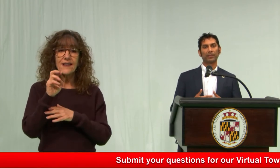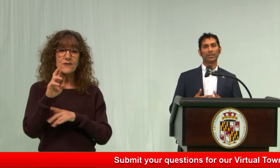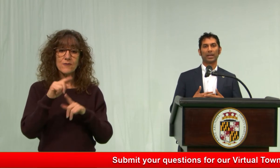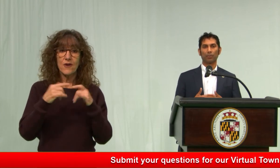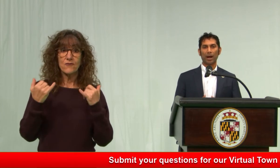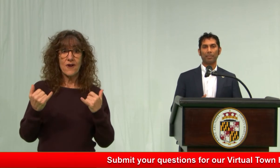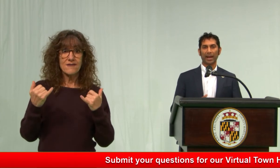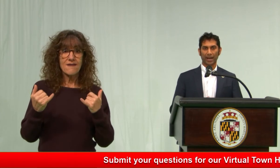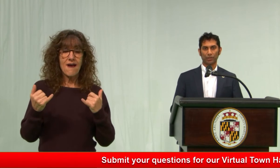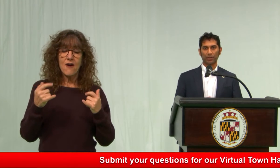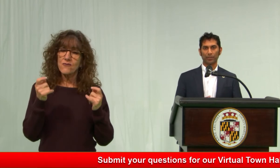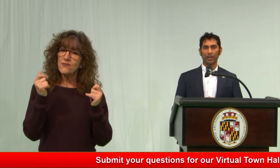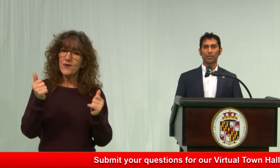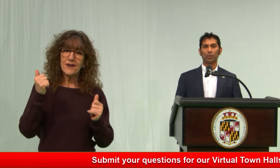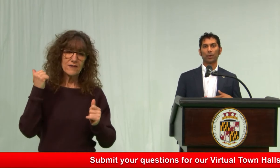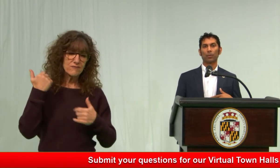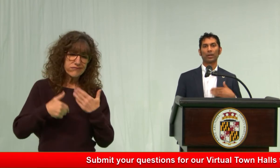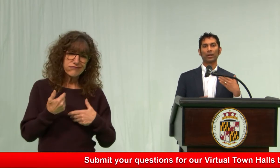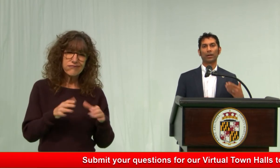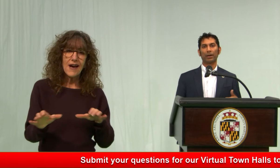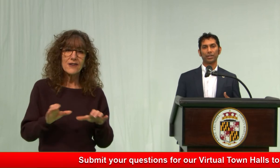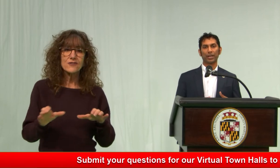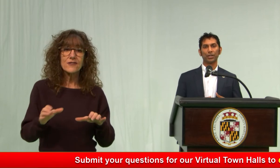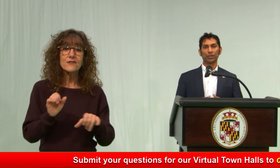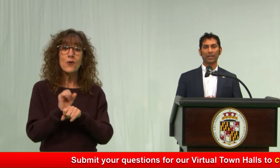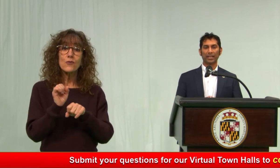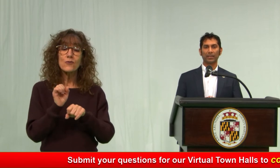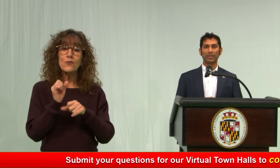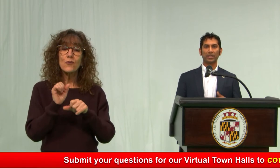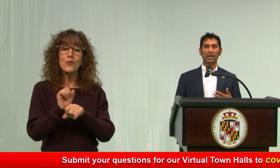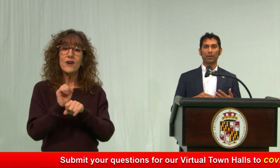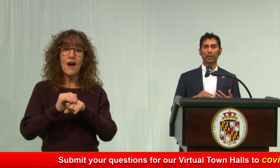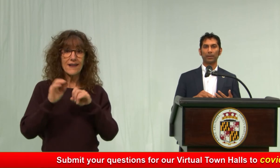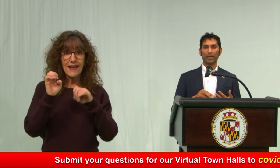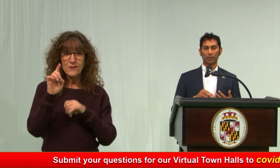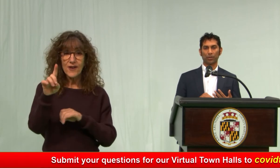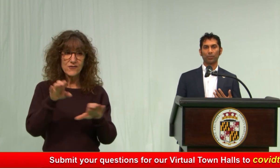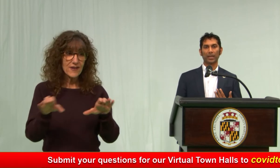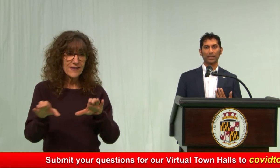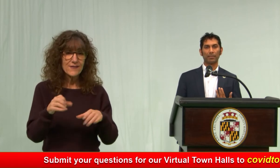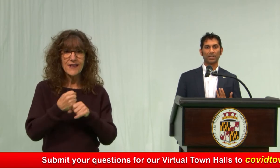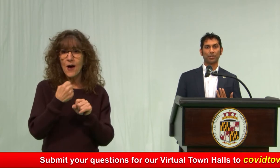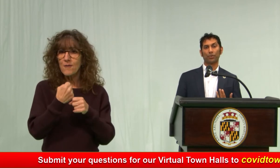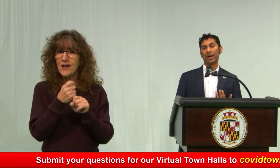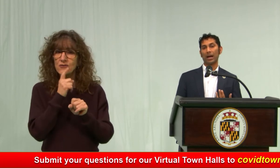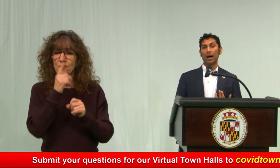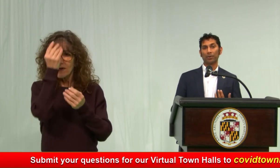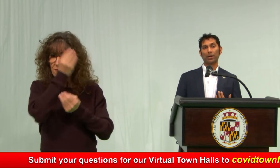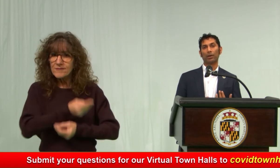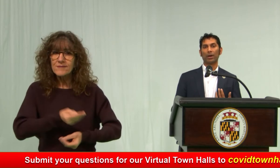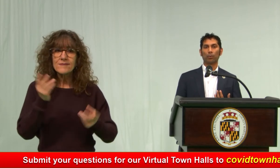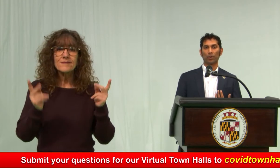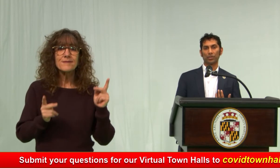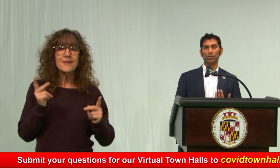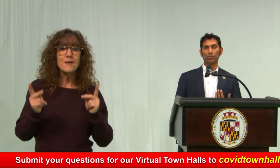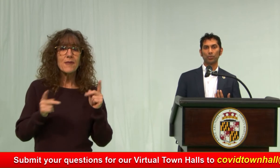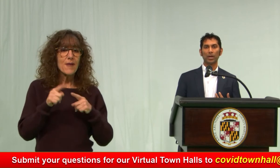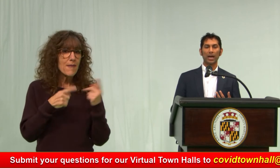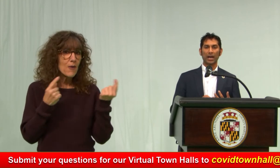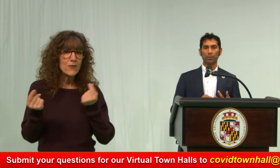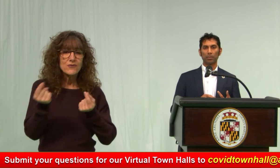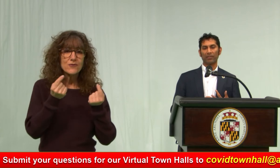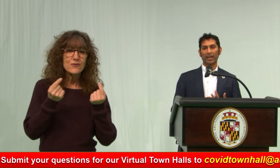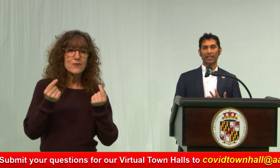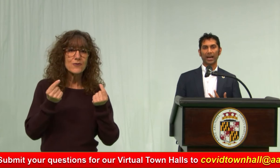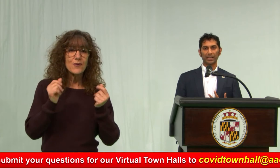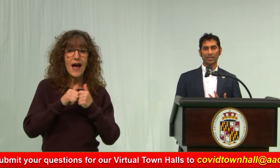now we have to take rapid action. And so we're working on our educational activities. How do we make sure that we get the message out around what to do?